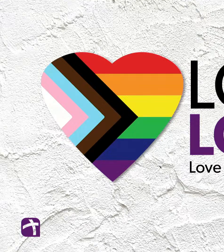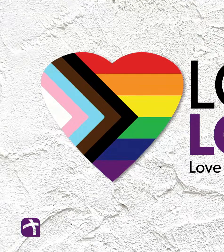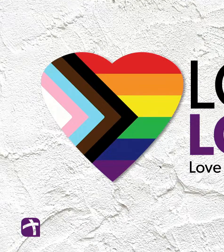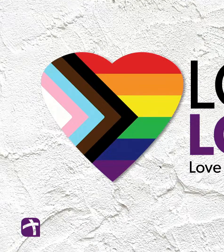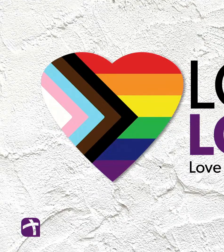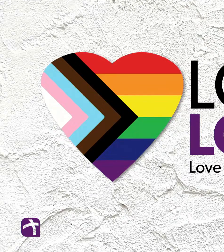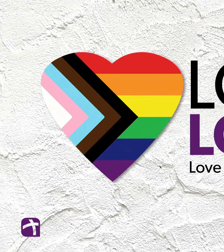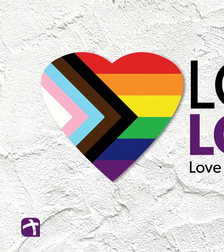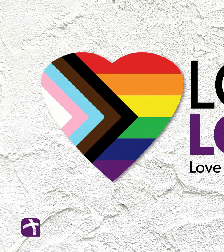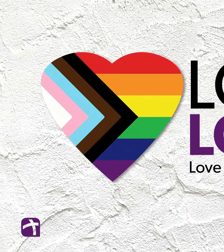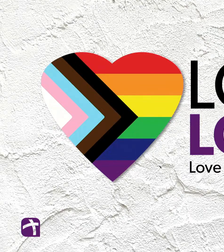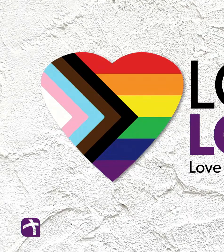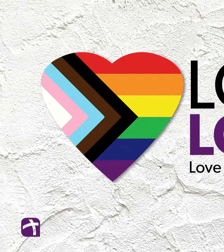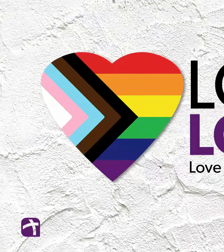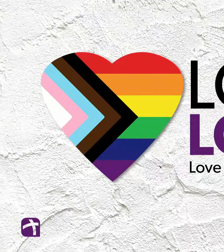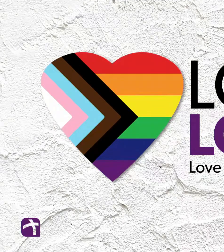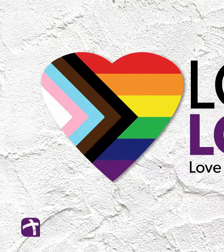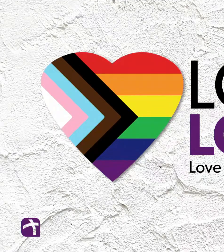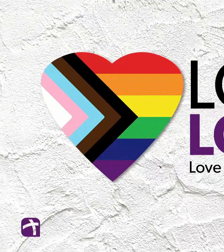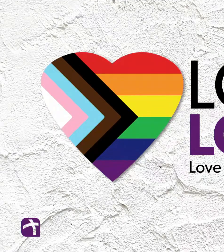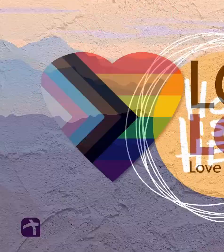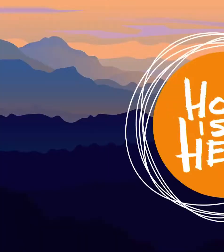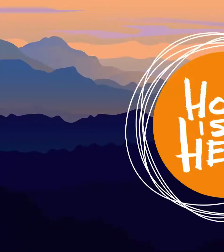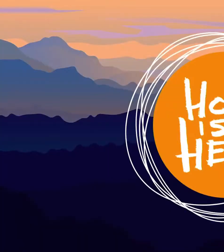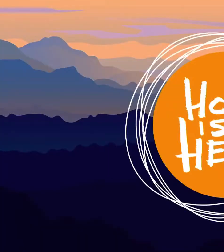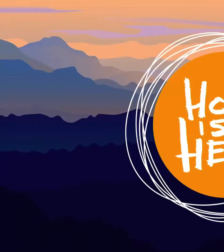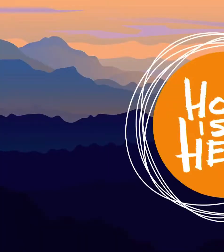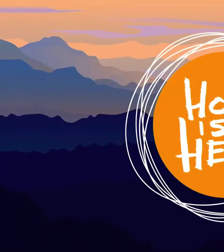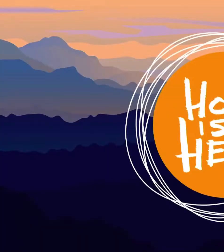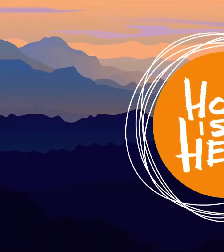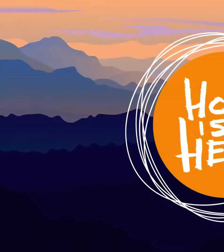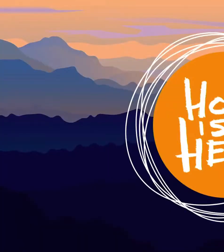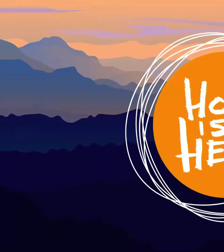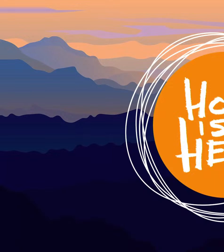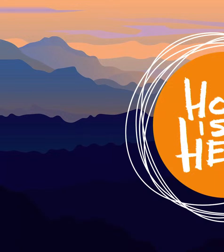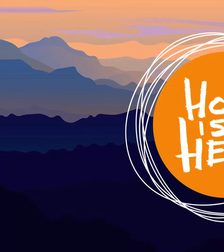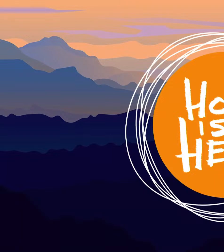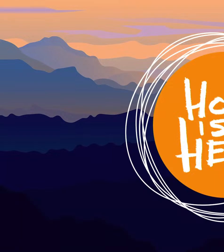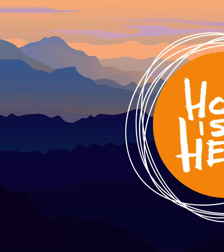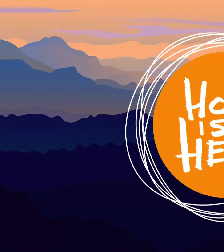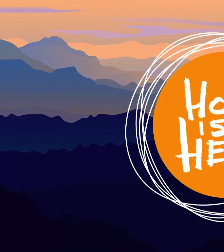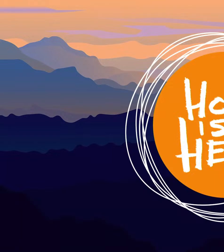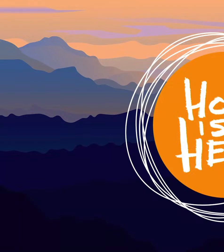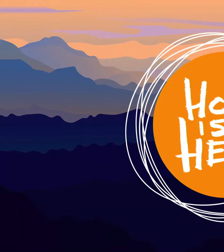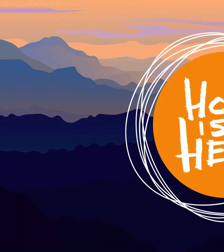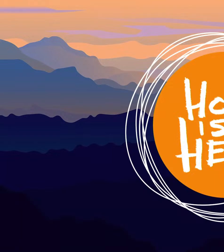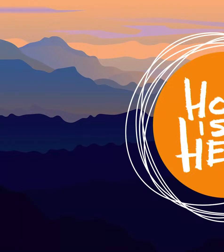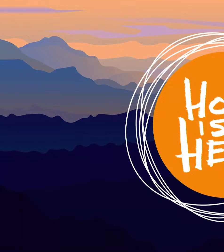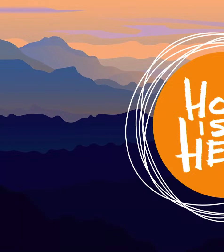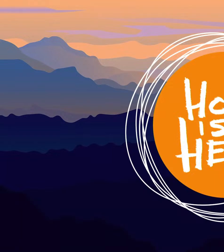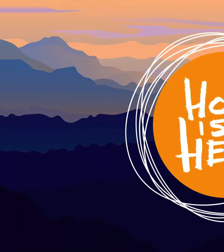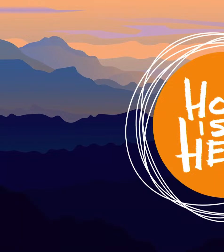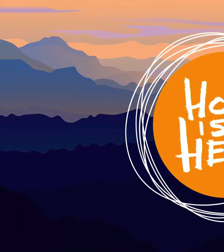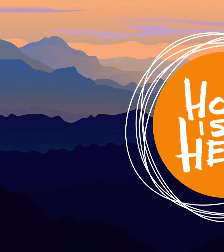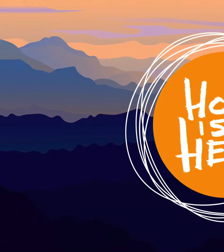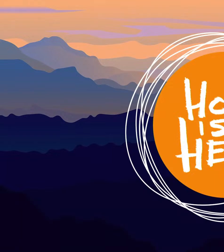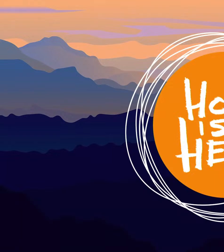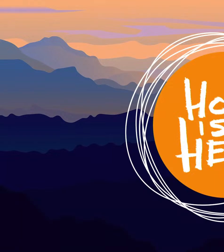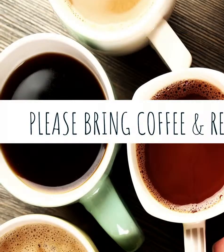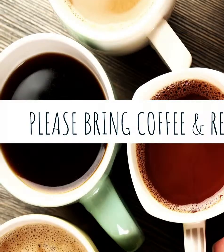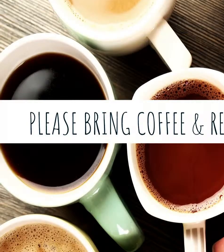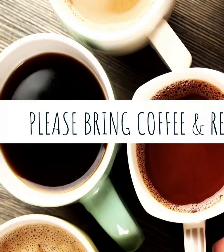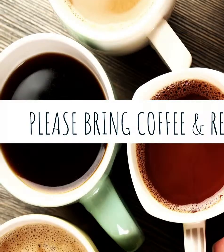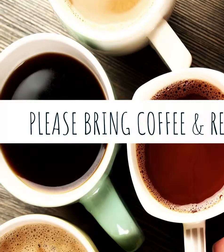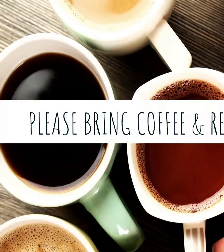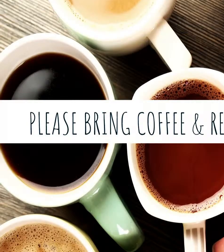to be on the stage, but the curtain had closed. You walked in the room, and that's when